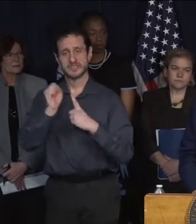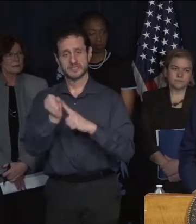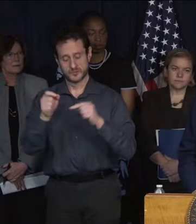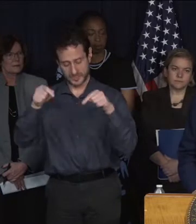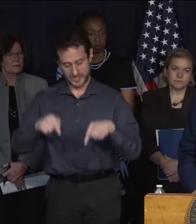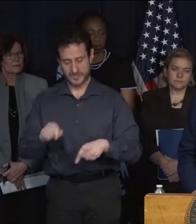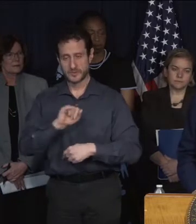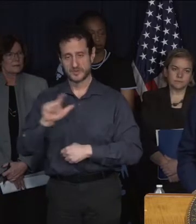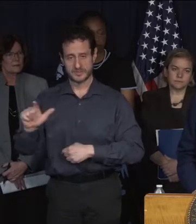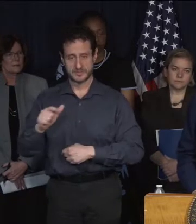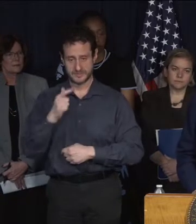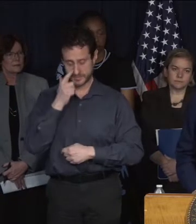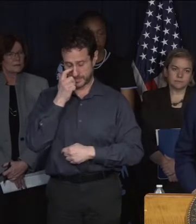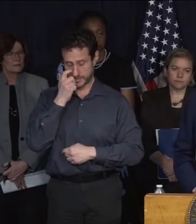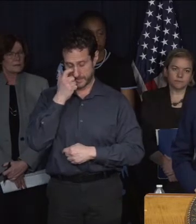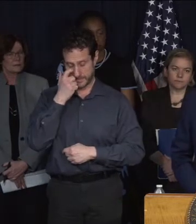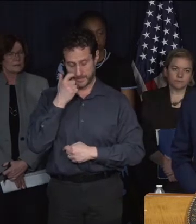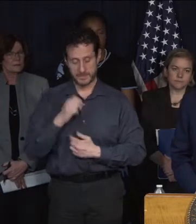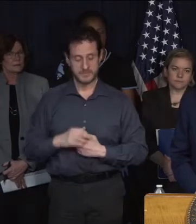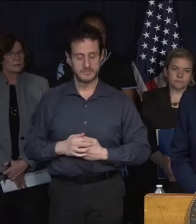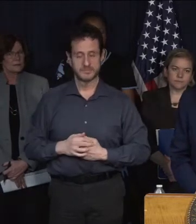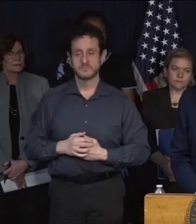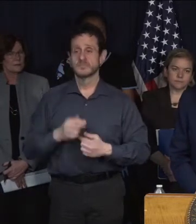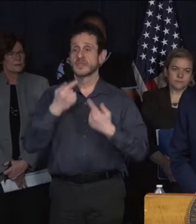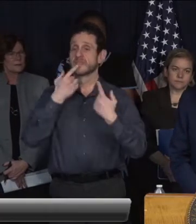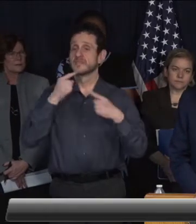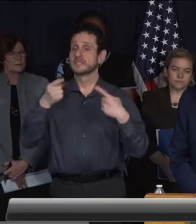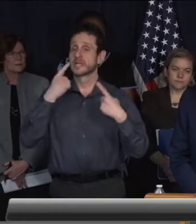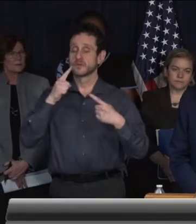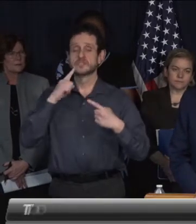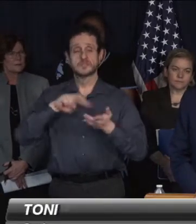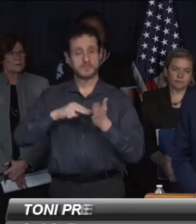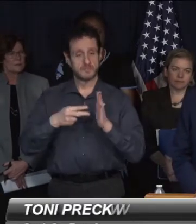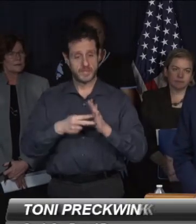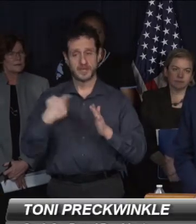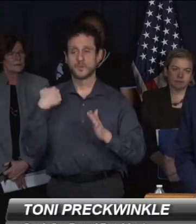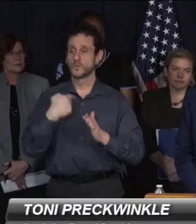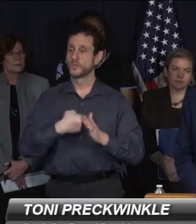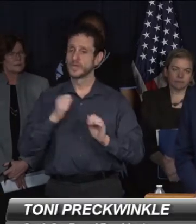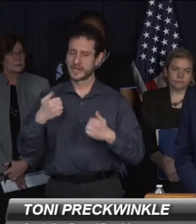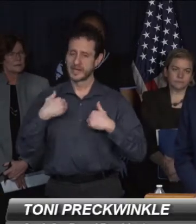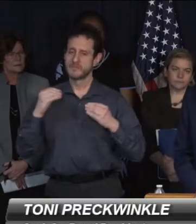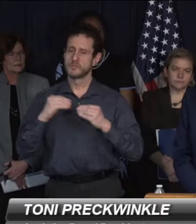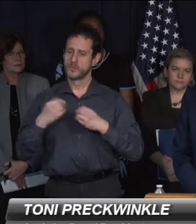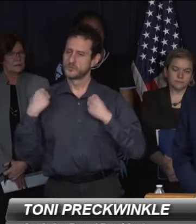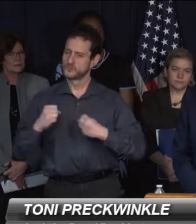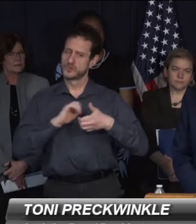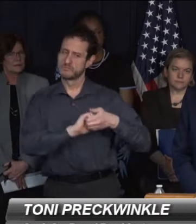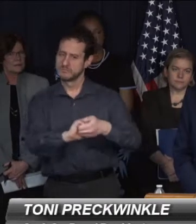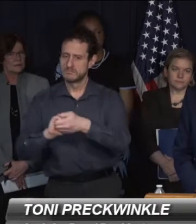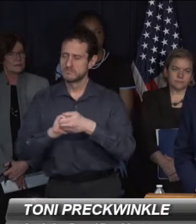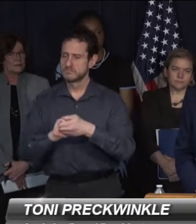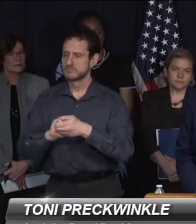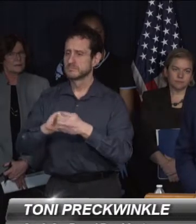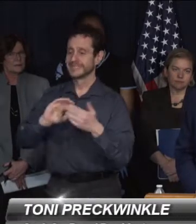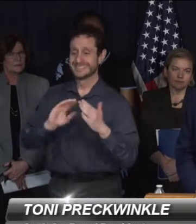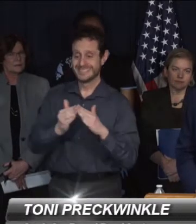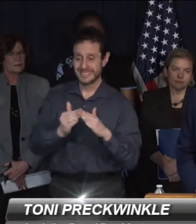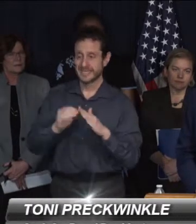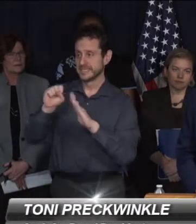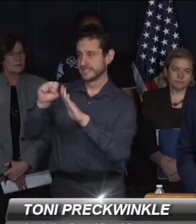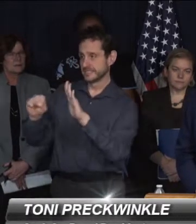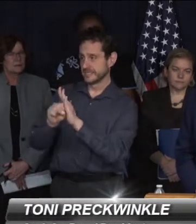ground. These declarations will also allow for greater collaboration with municipal, state, and federal